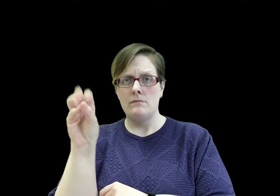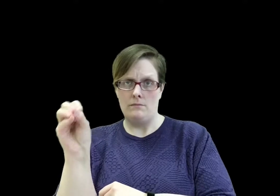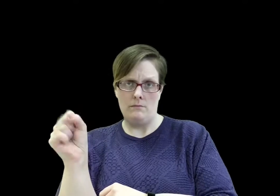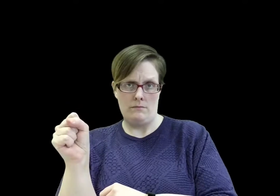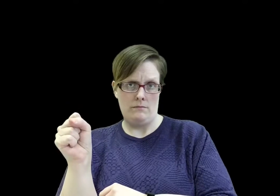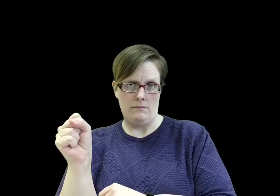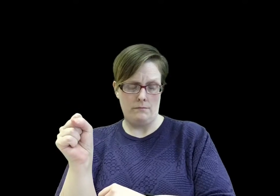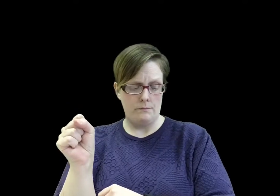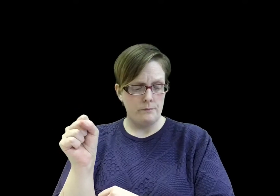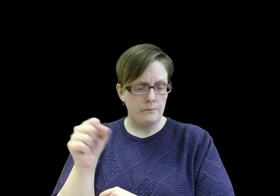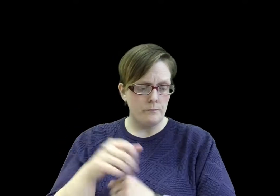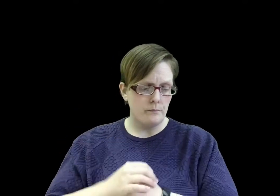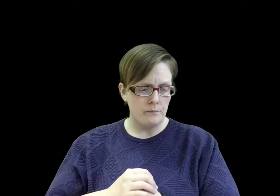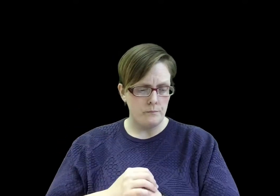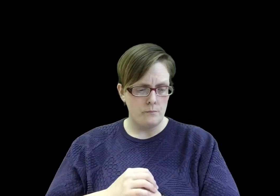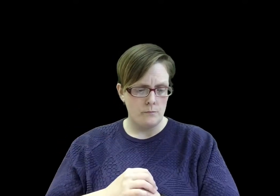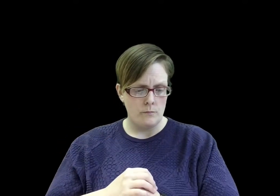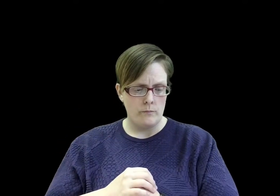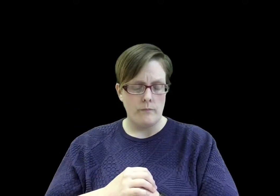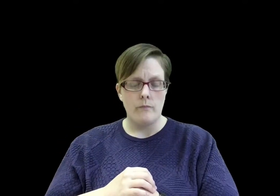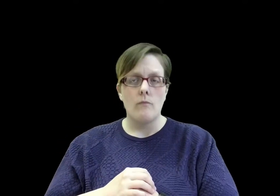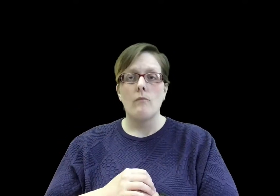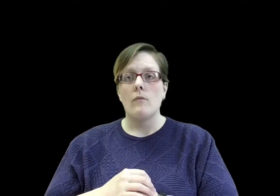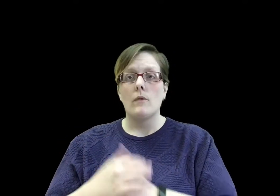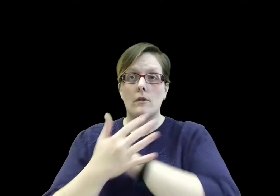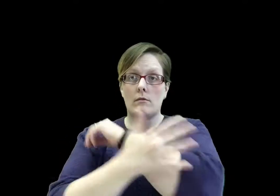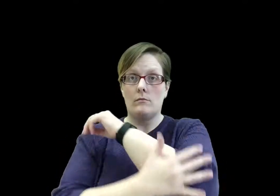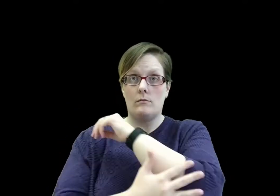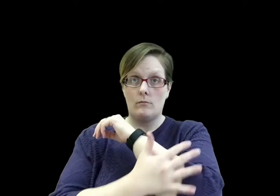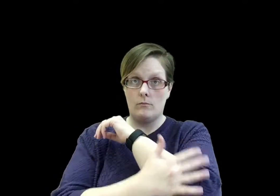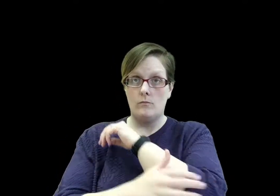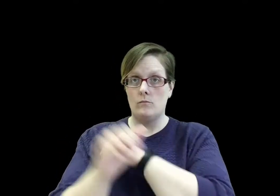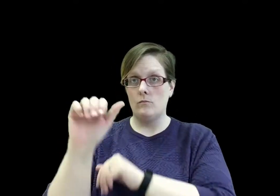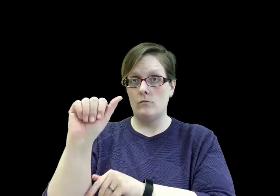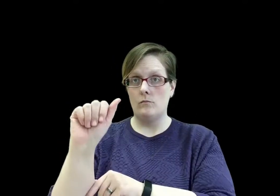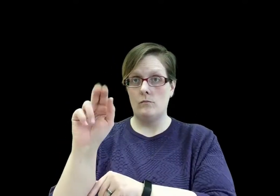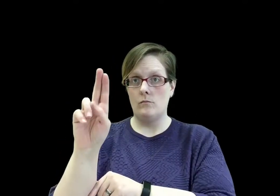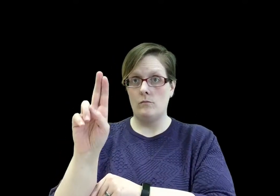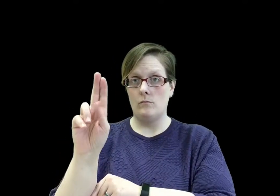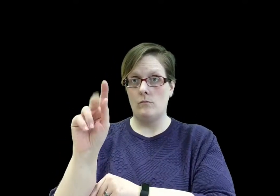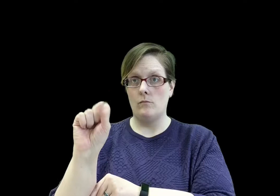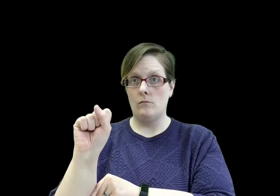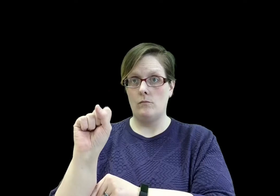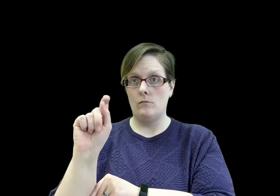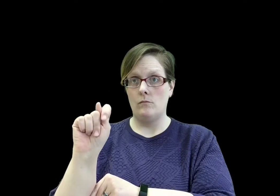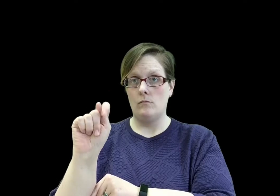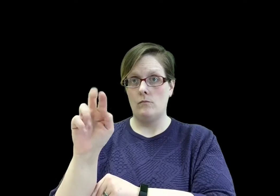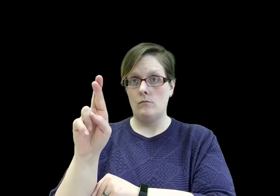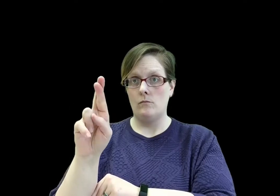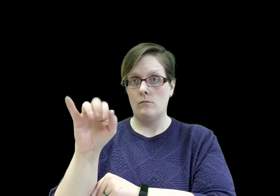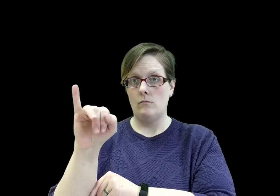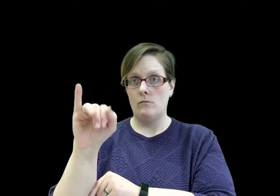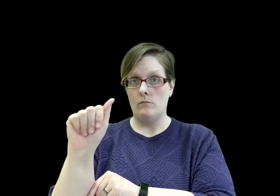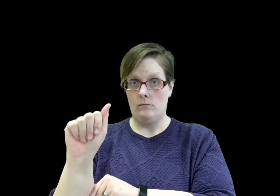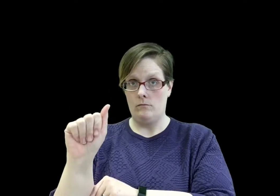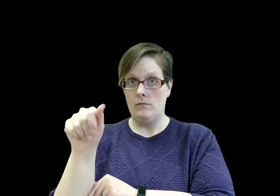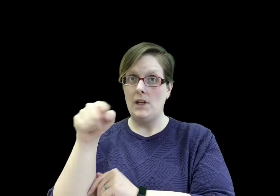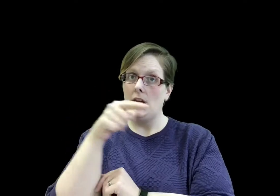For about the year of around the 1860s was when he was mostly working in the country of Austria.